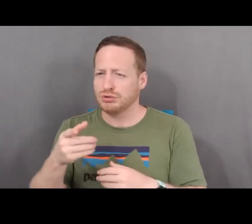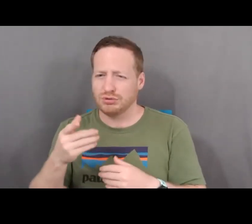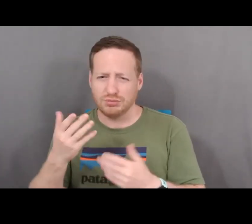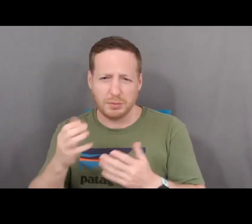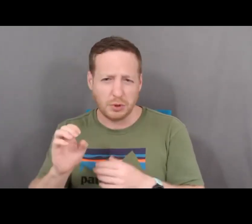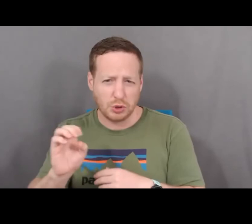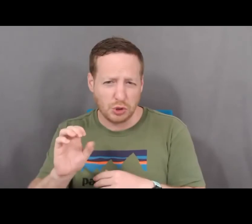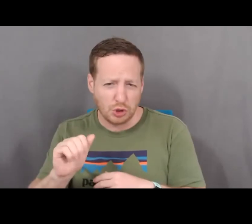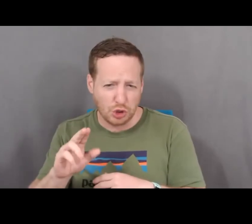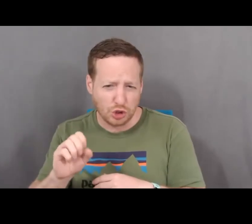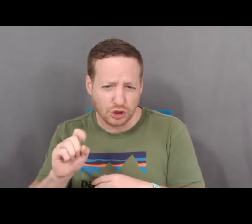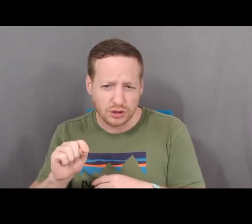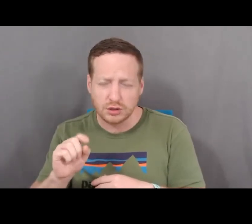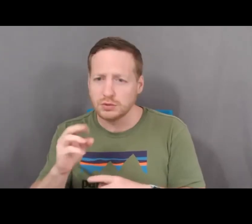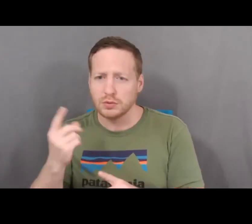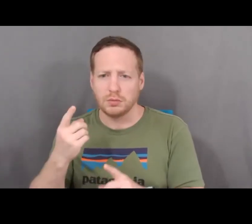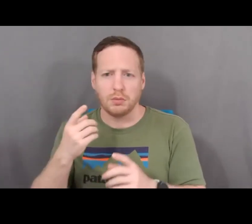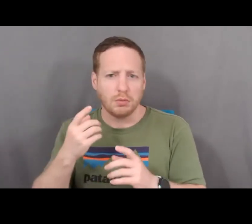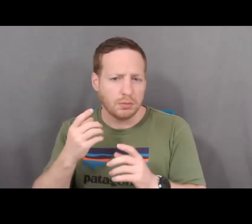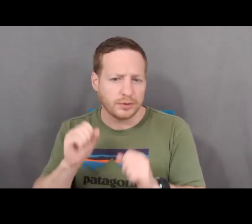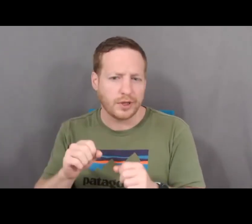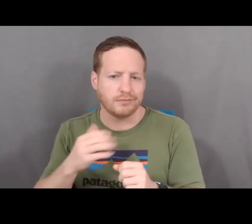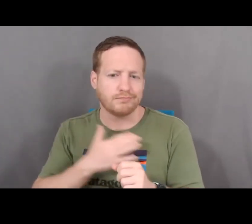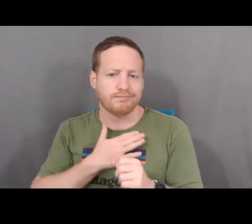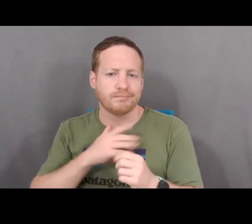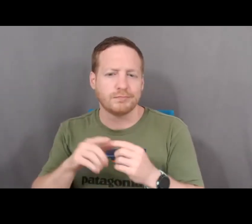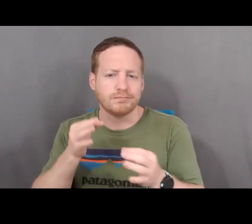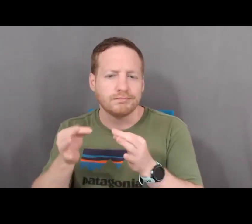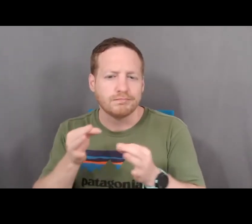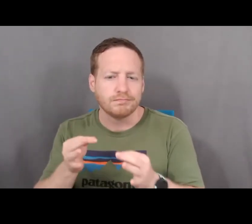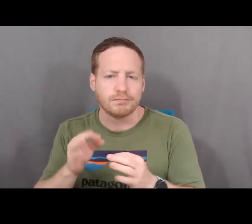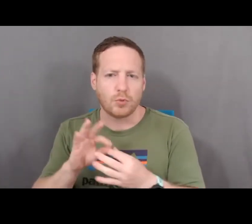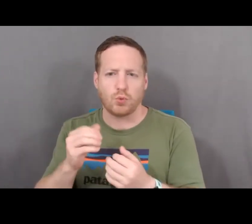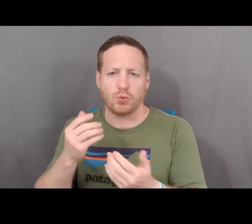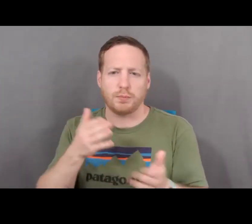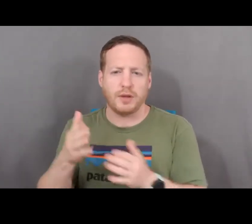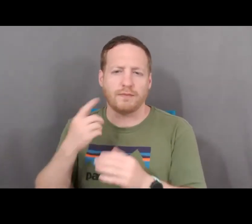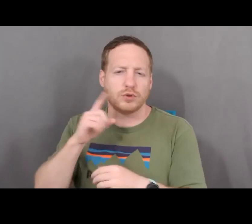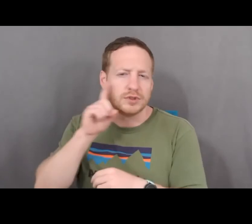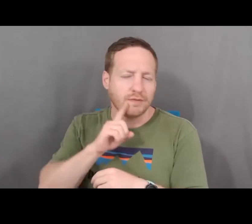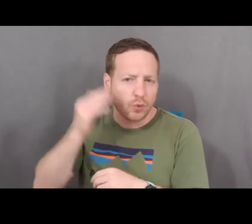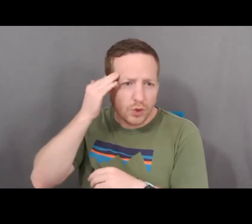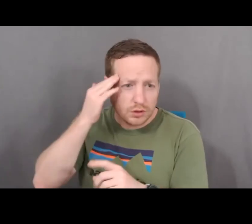be putting anything that you suggest to her on her calendar. And Ernest, if you